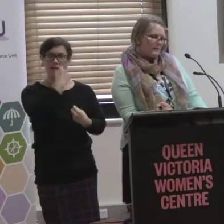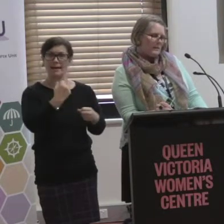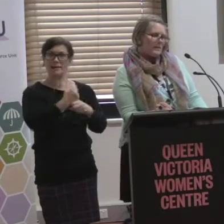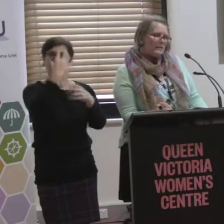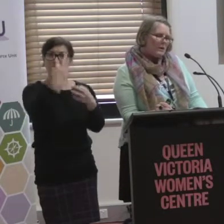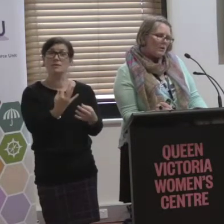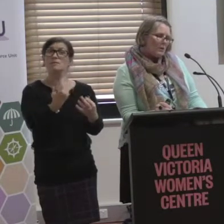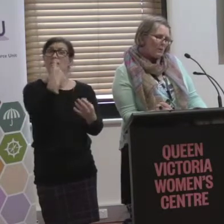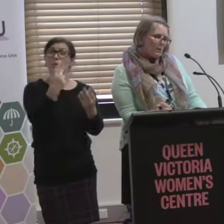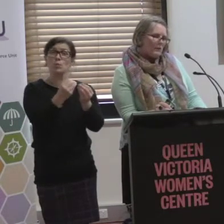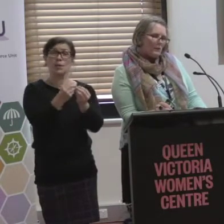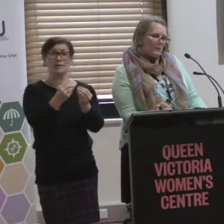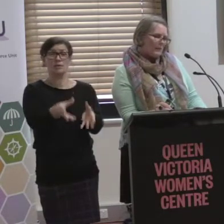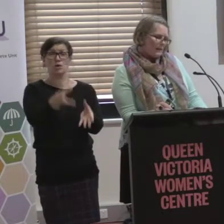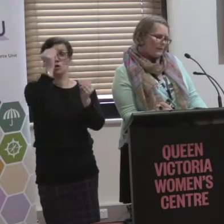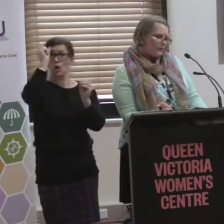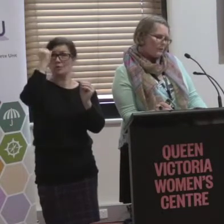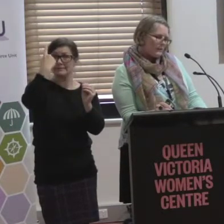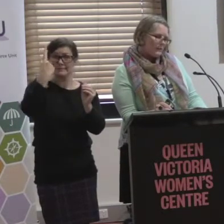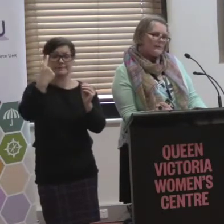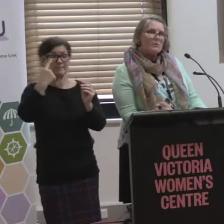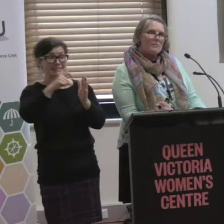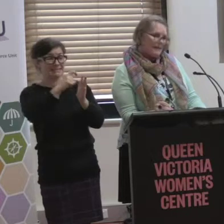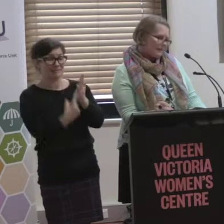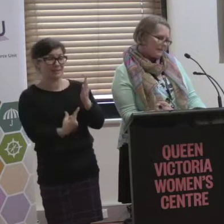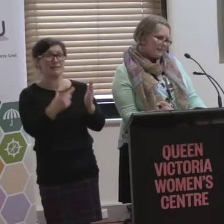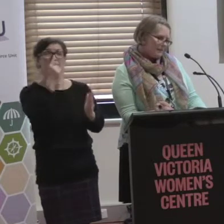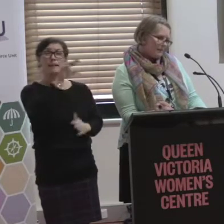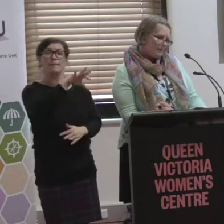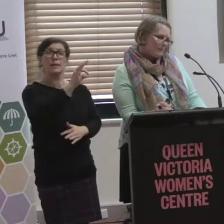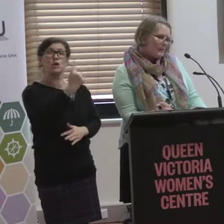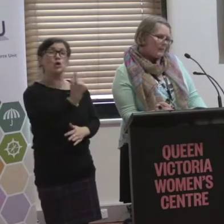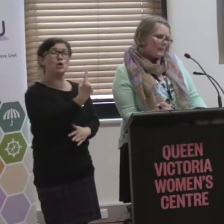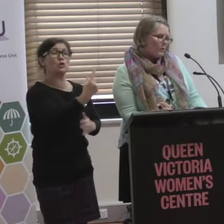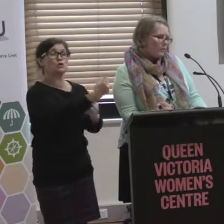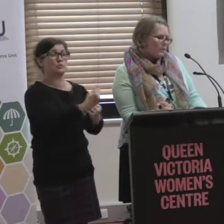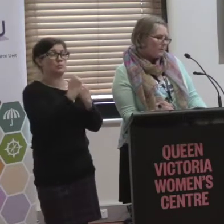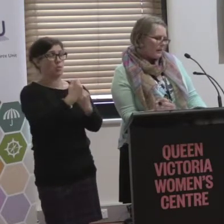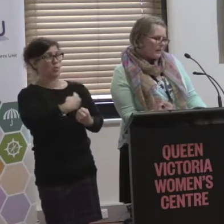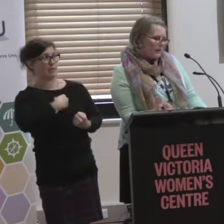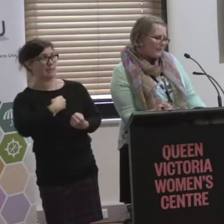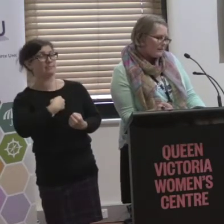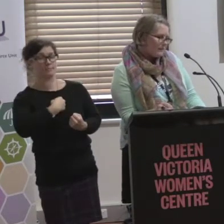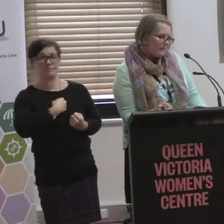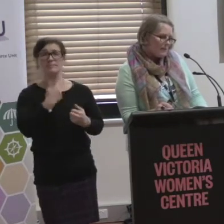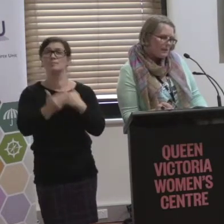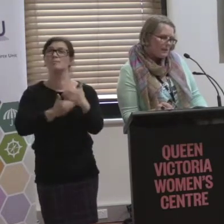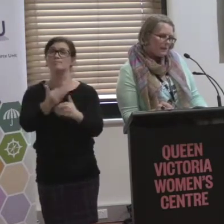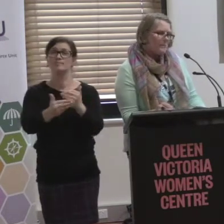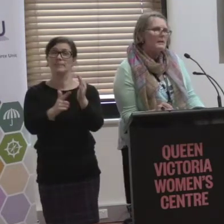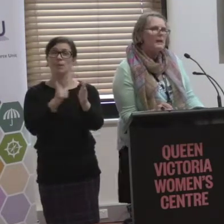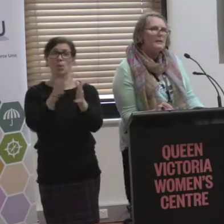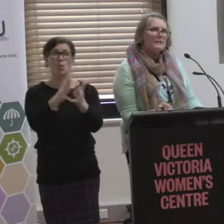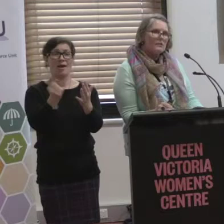cognitive disabilities to appoint or nominate someone to assist them to make these decisions. The laws that operate, as I said, is the